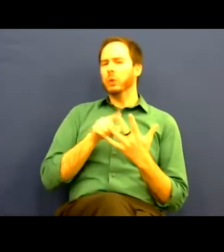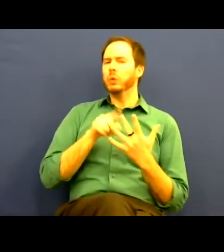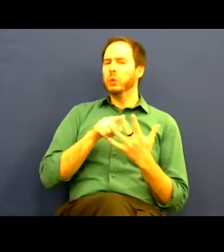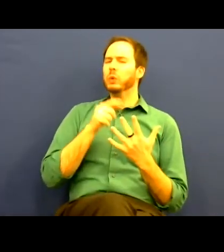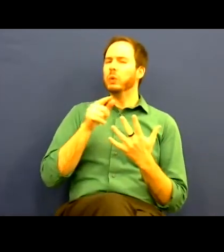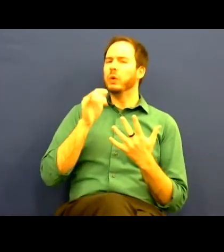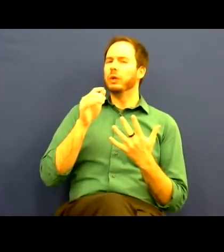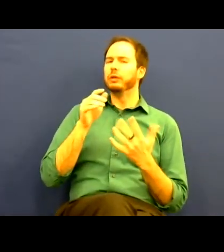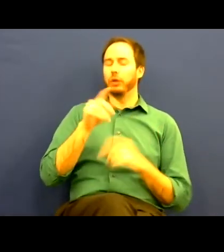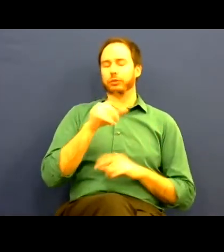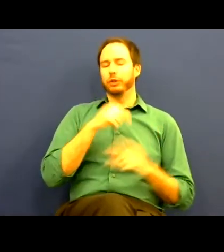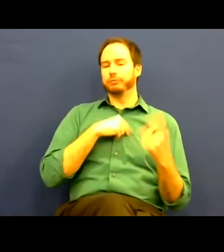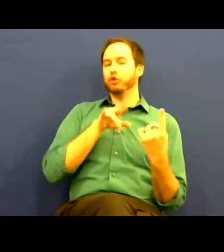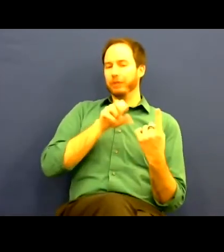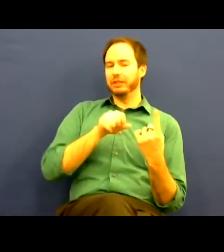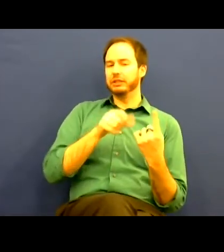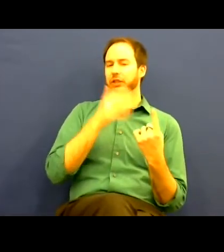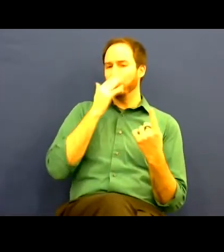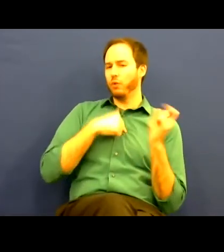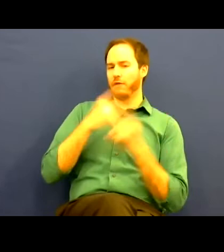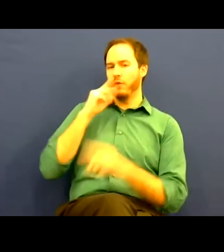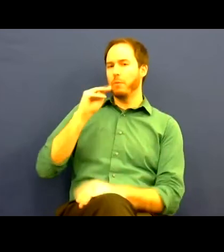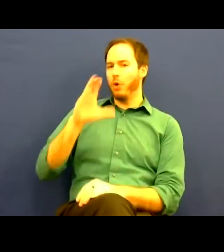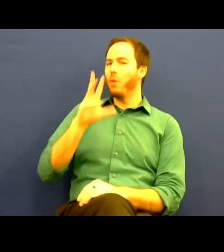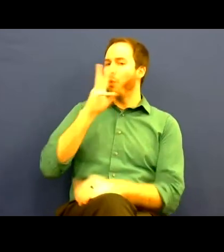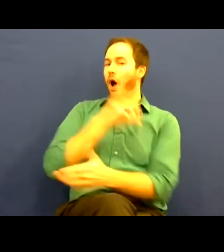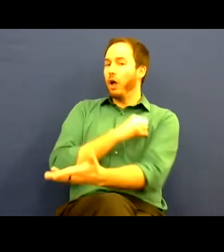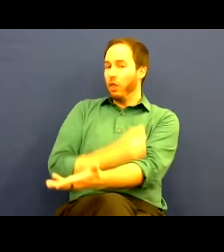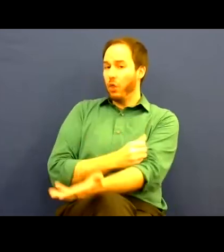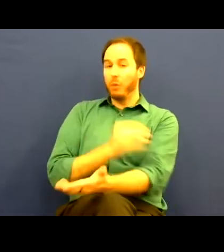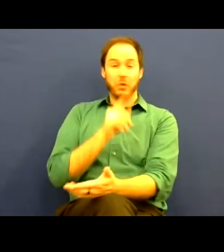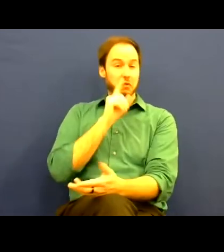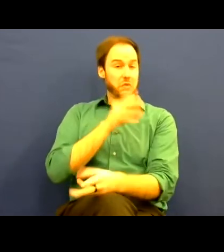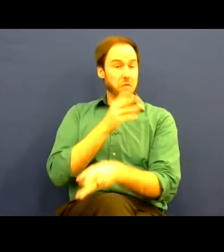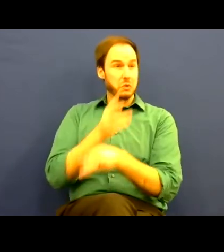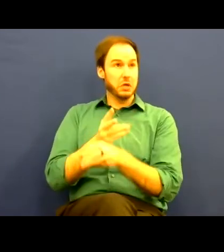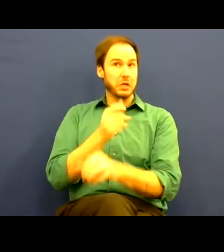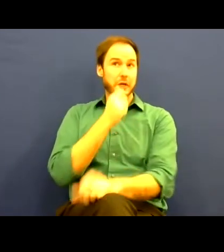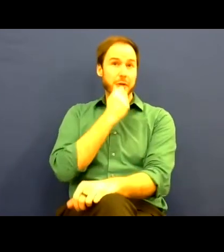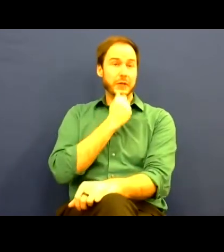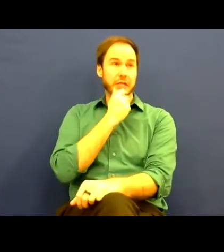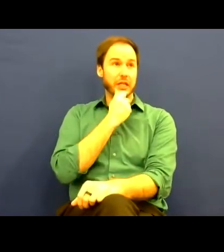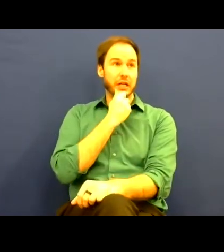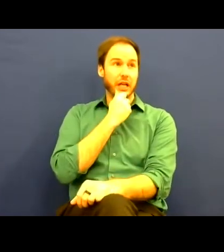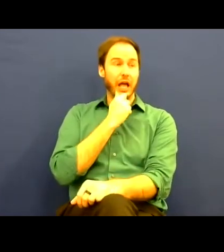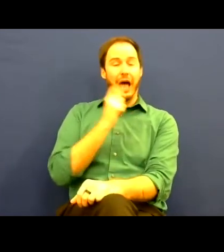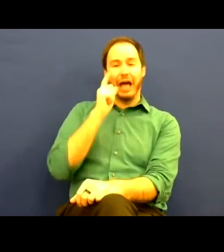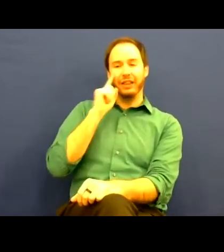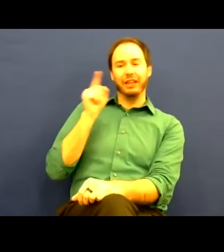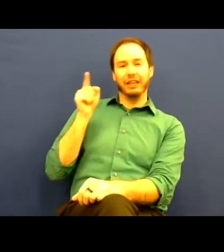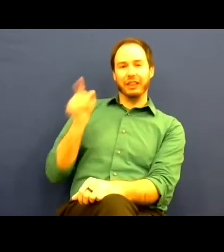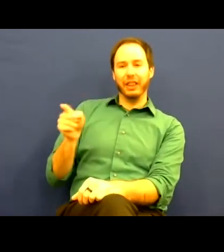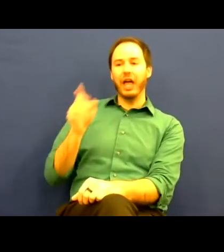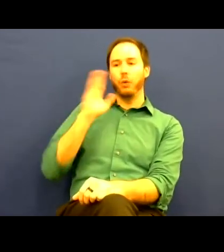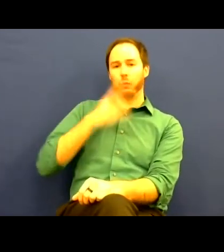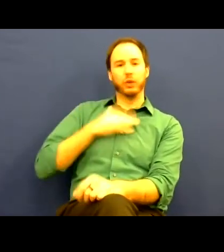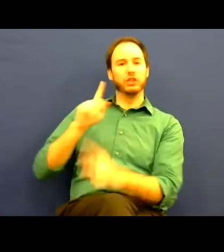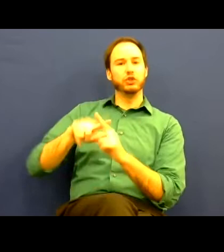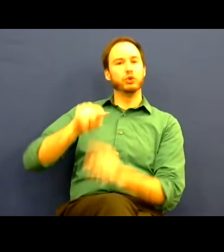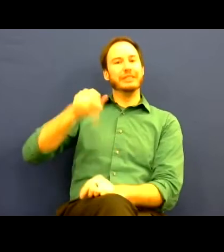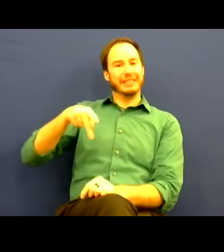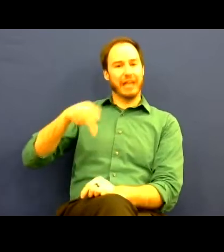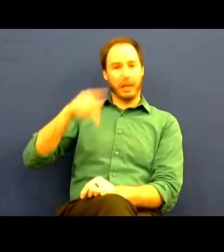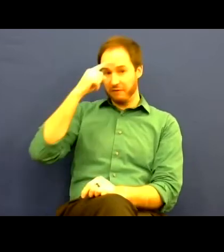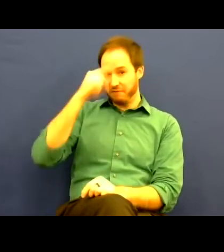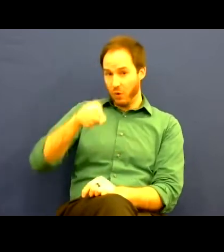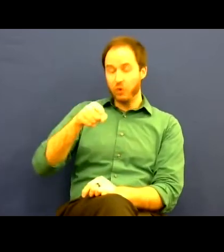for the Monroe County Water Authority, Dave, but the reality is I think you know, they'll make the tap for you. And I think if